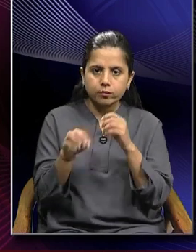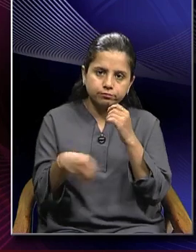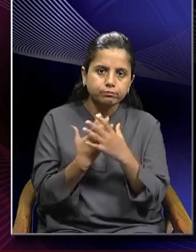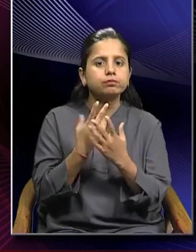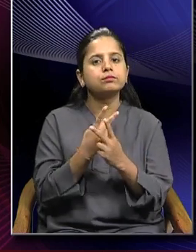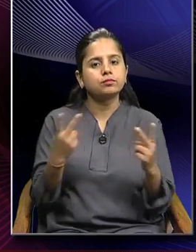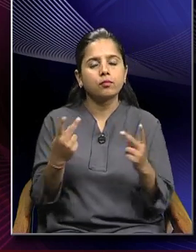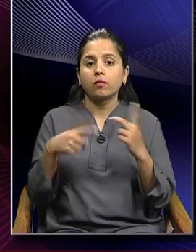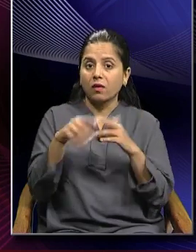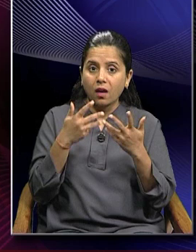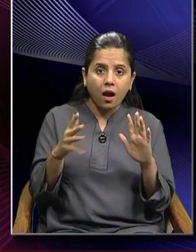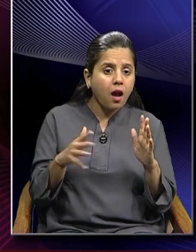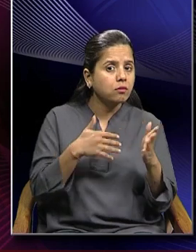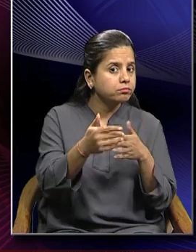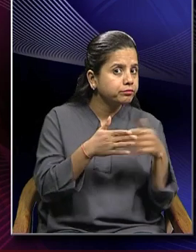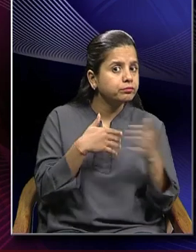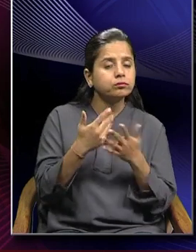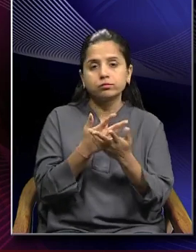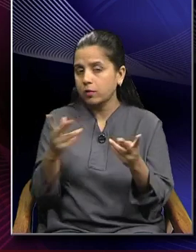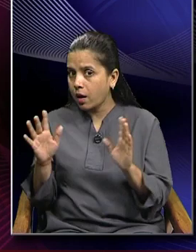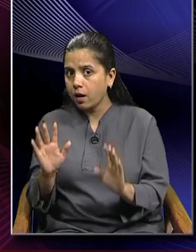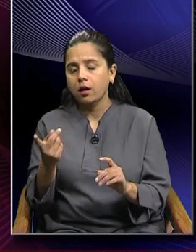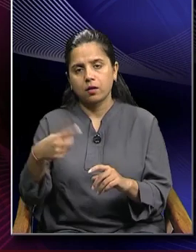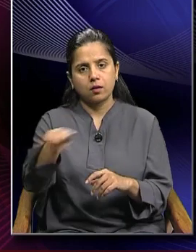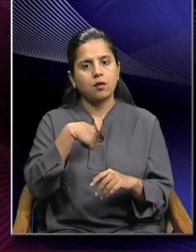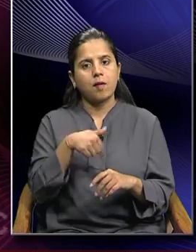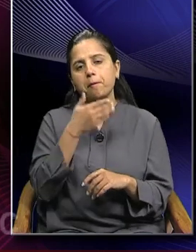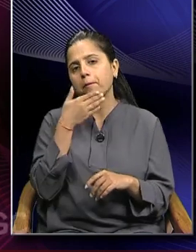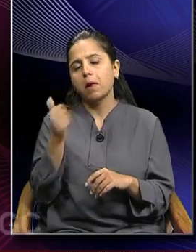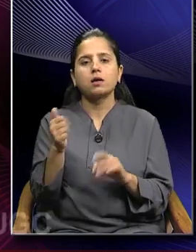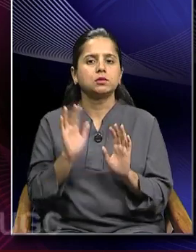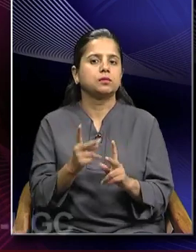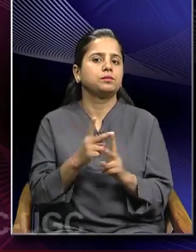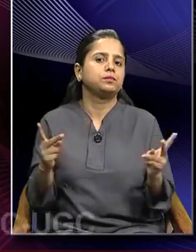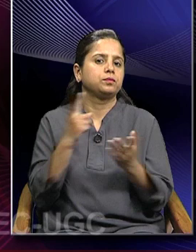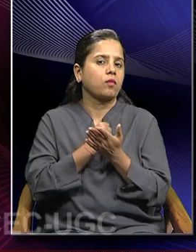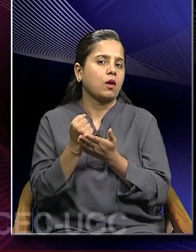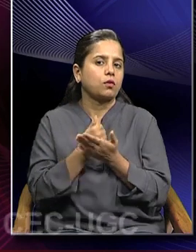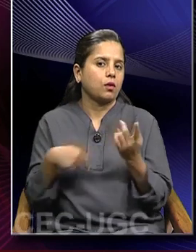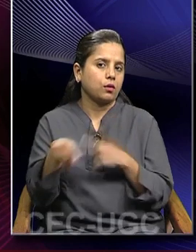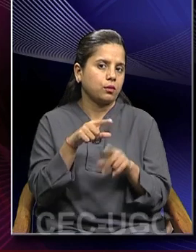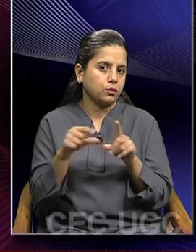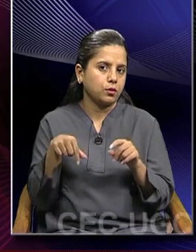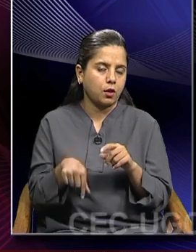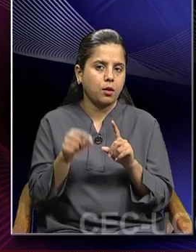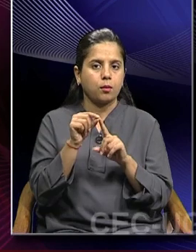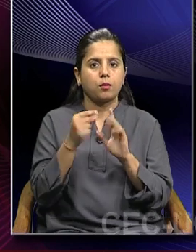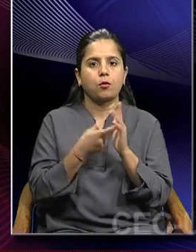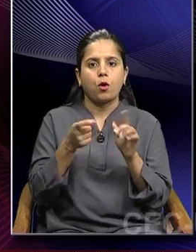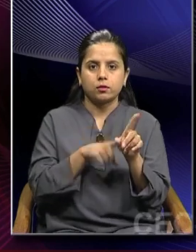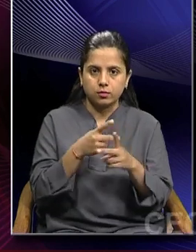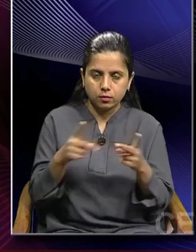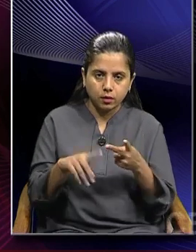So, whatever or whichever ism is, we are taking best out of it. So, we are taking prosperity, we are